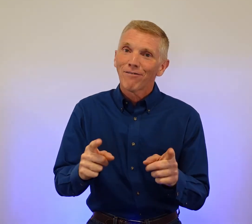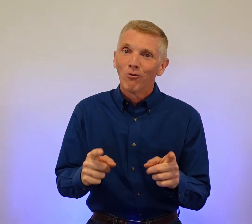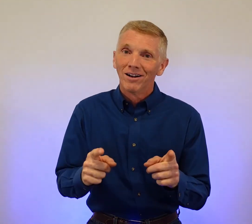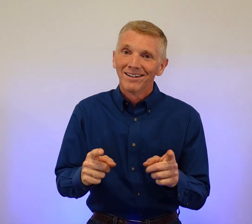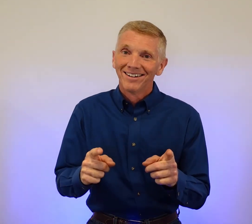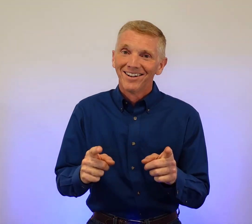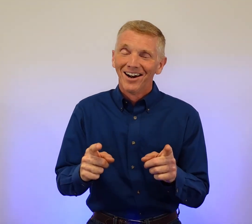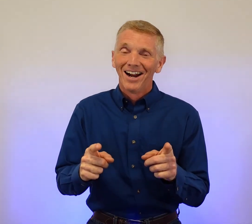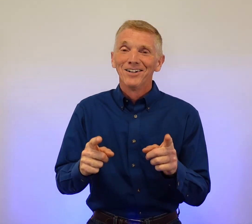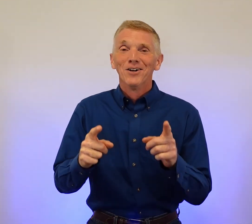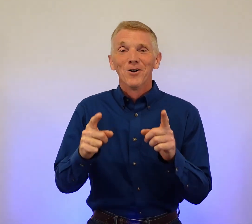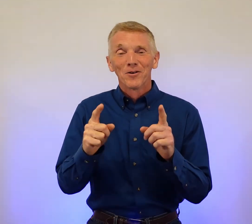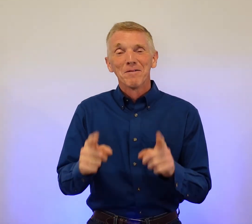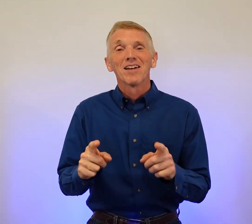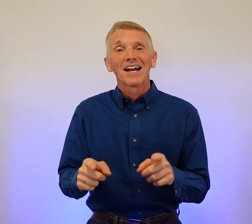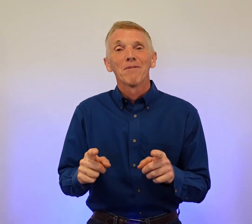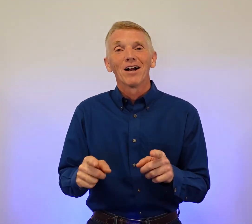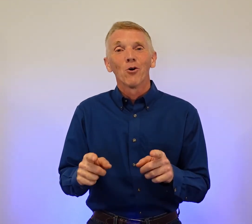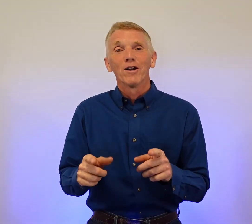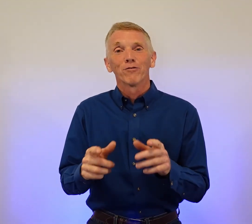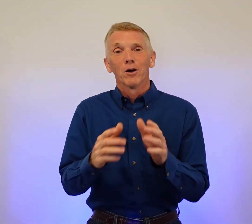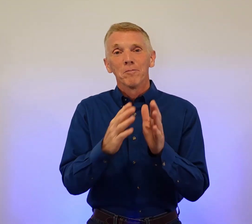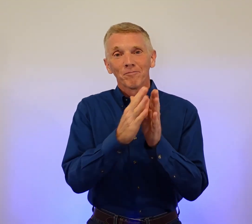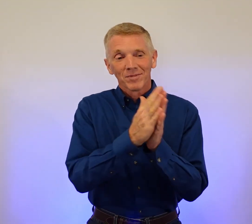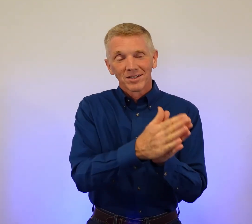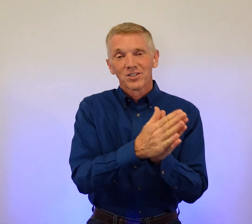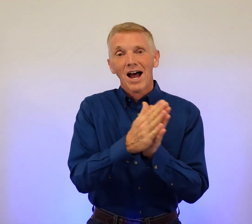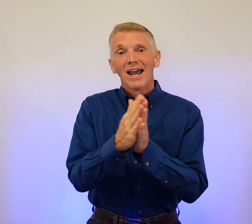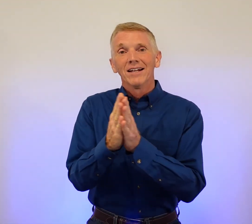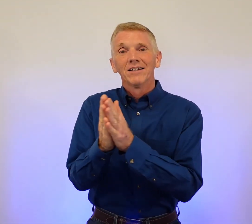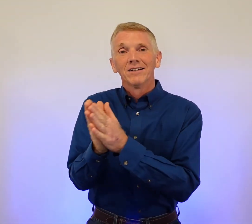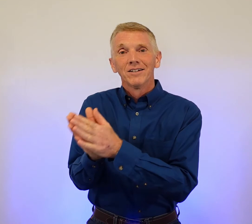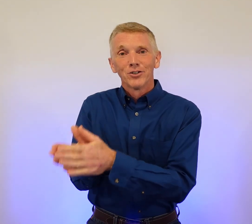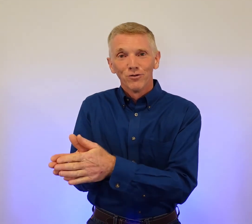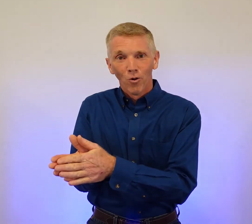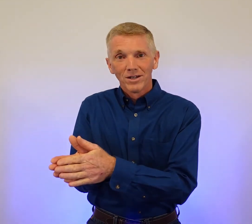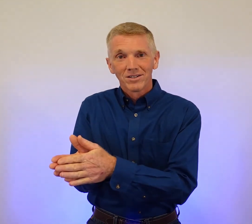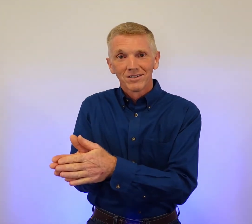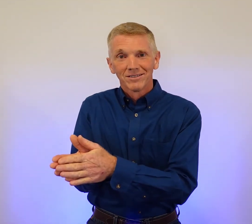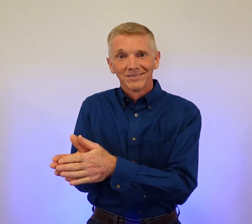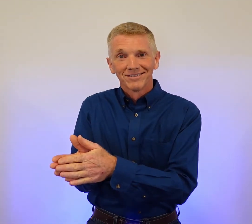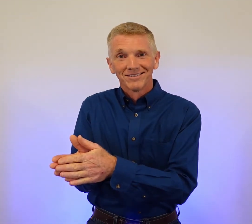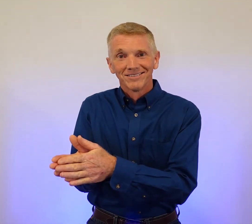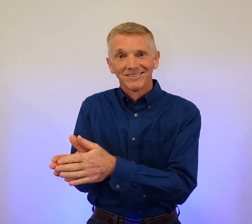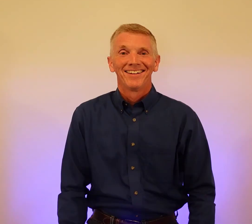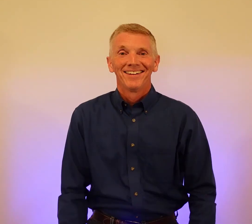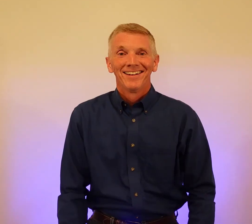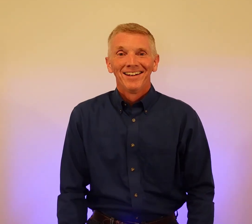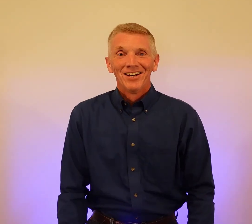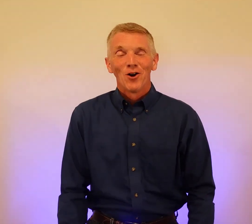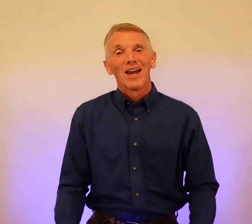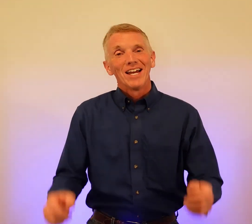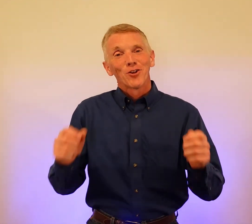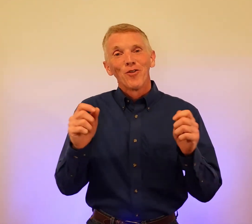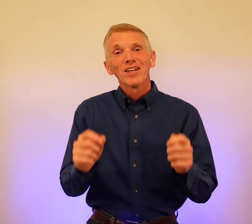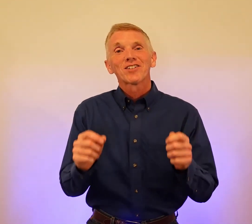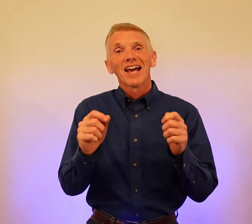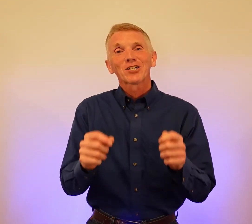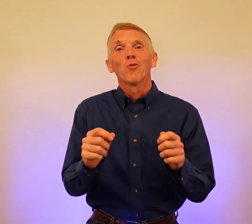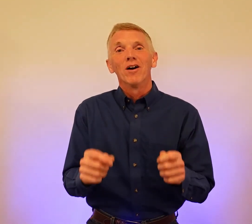one, right? We're going to be talking about going from sign to voice. Okay, so this next one